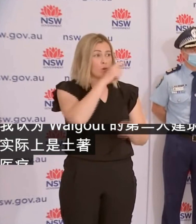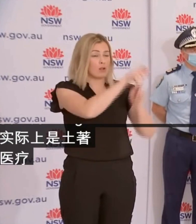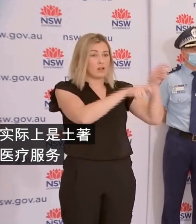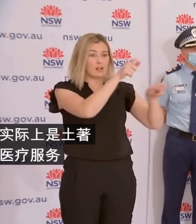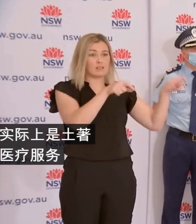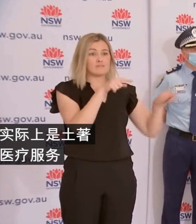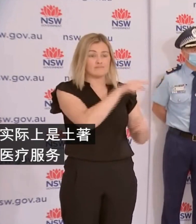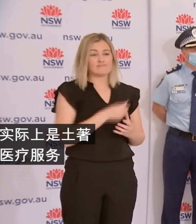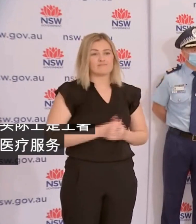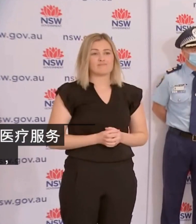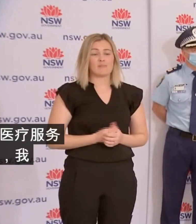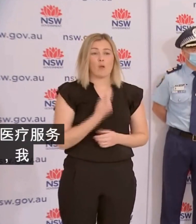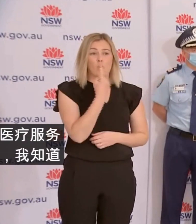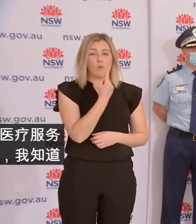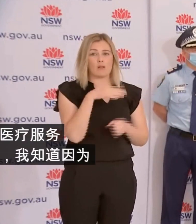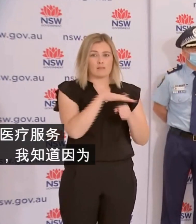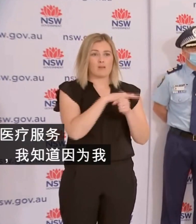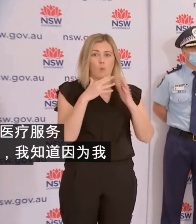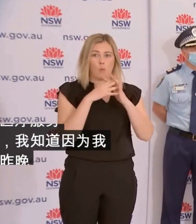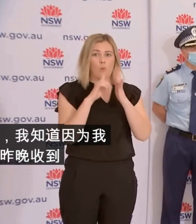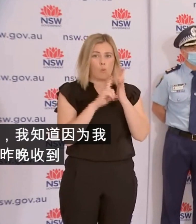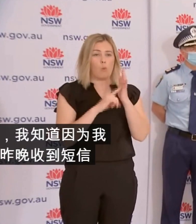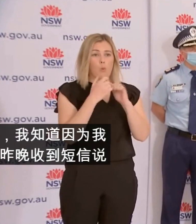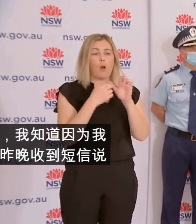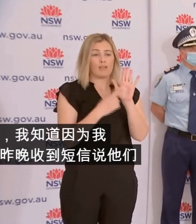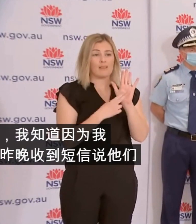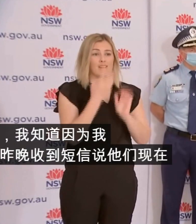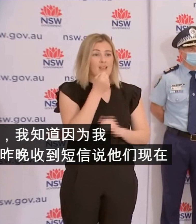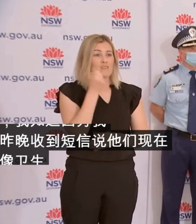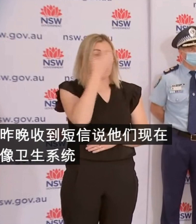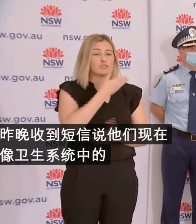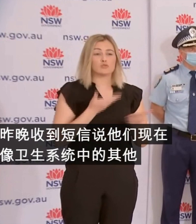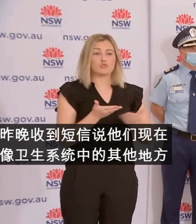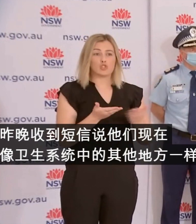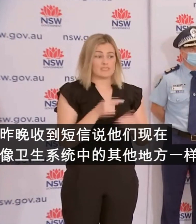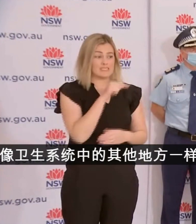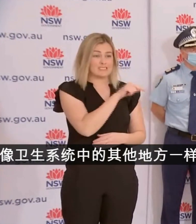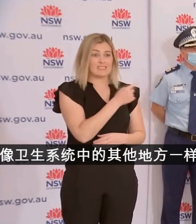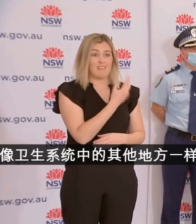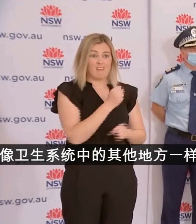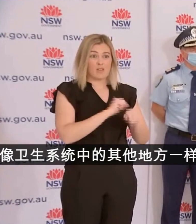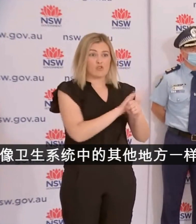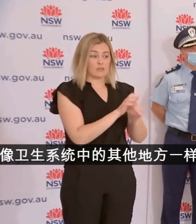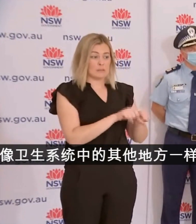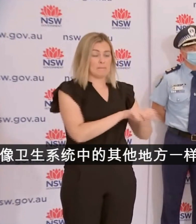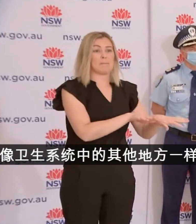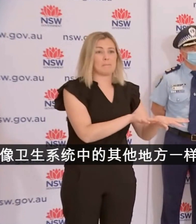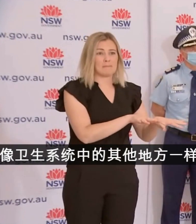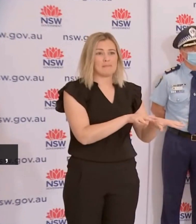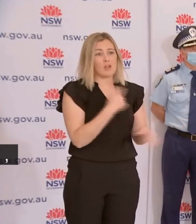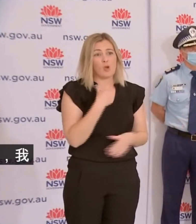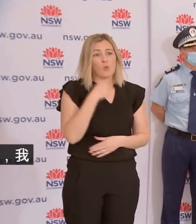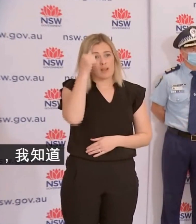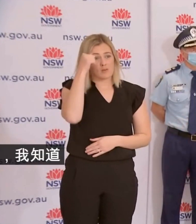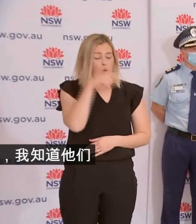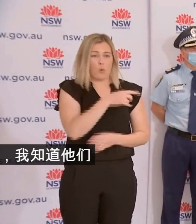the Aboriginal Medical Service, and I know, because I received text messages last night, that they're short-staffed, like everywhere else in the health system at the moment.